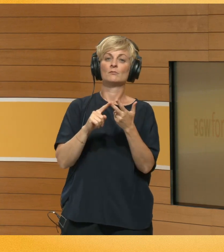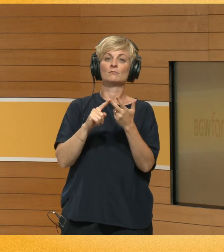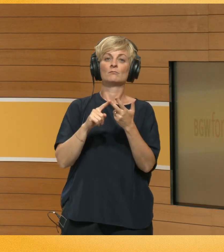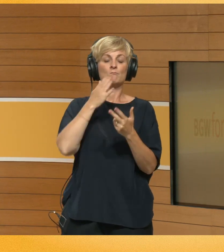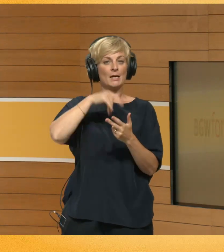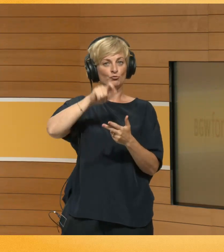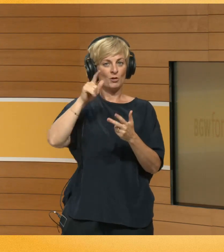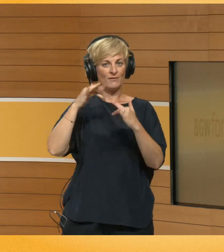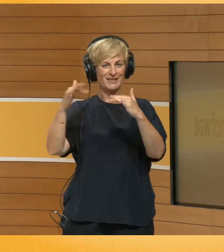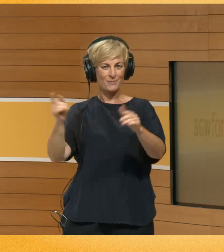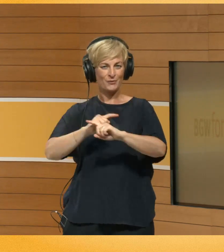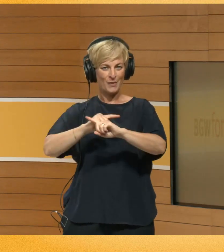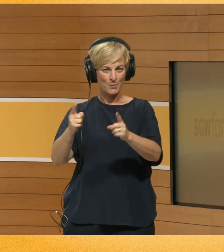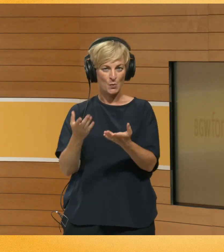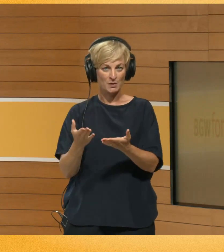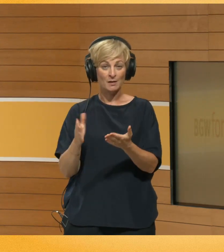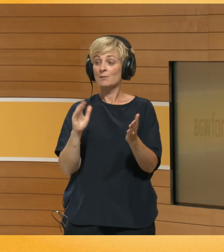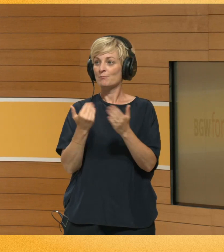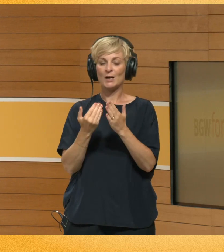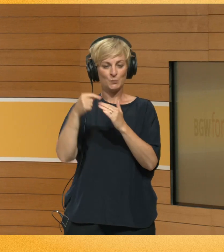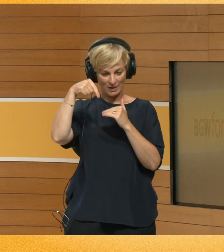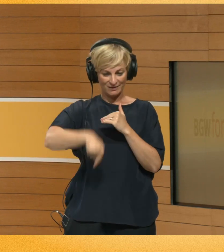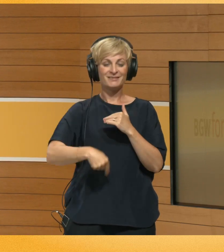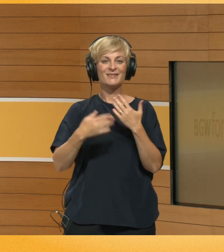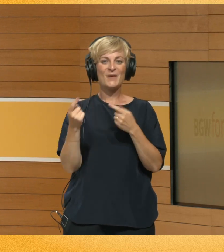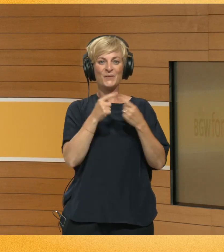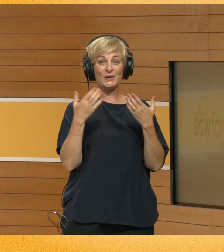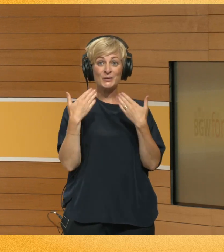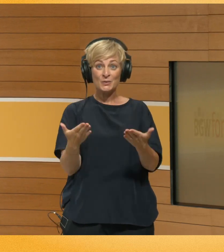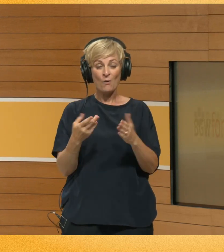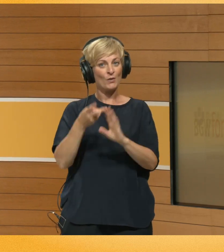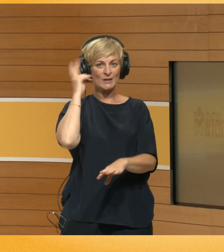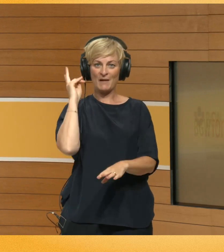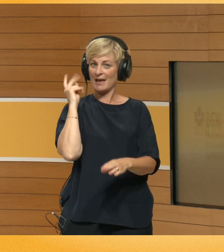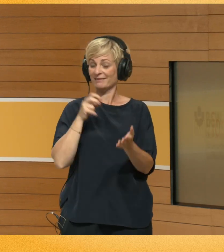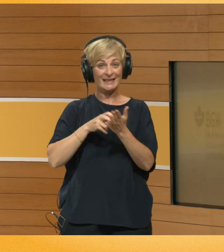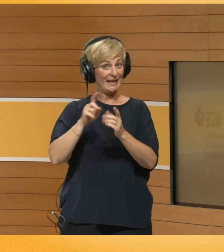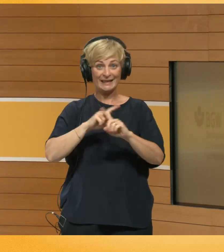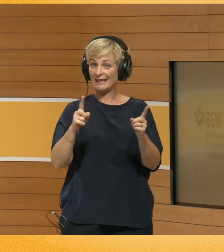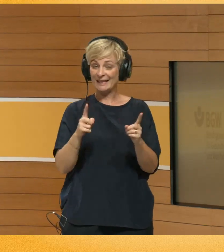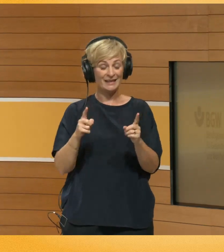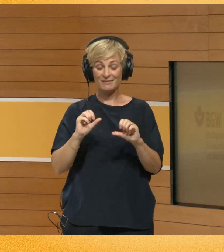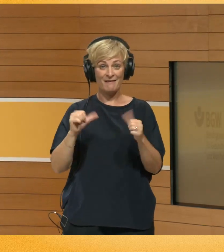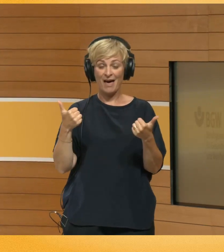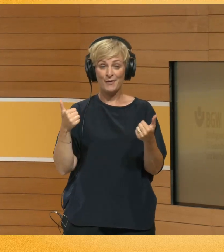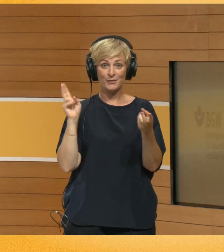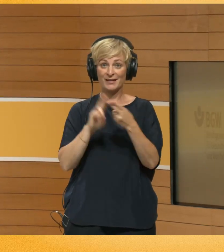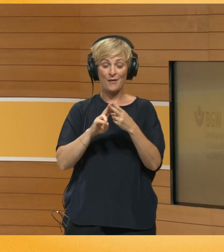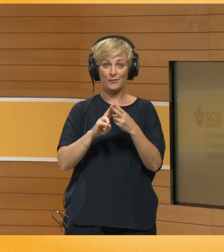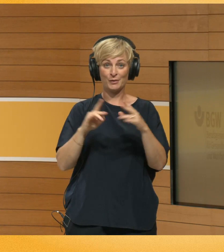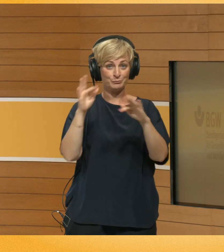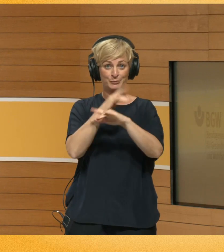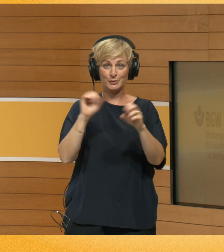person here 2 years ago, and restriction on both international and